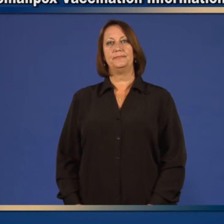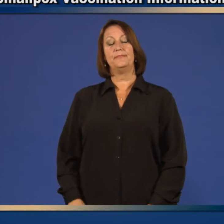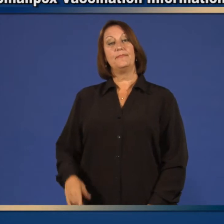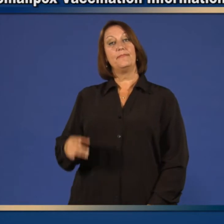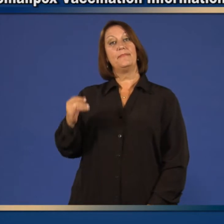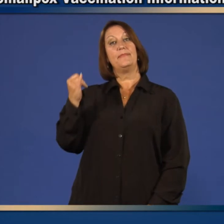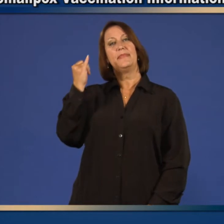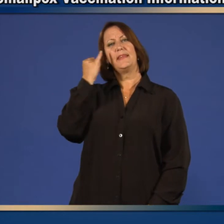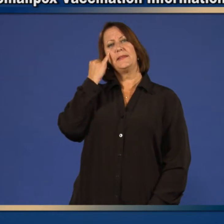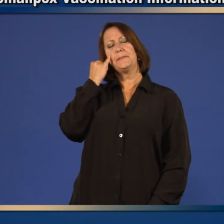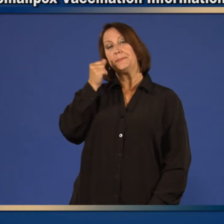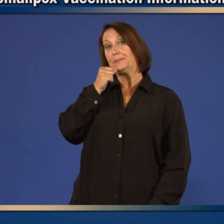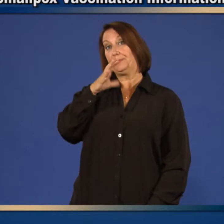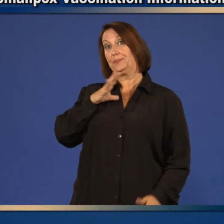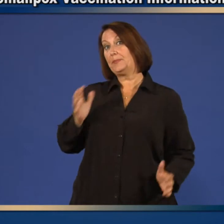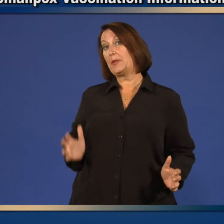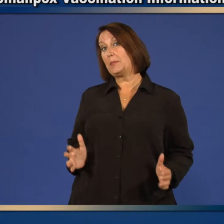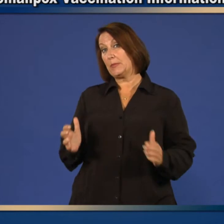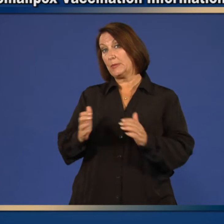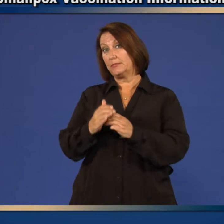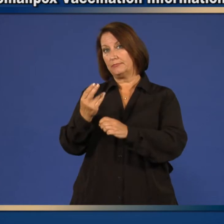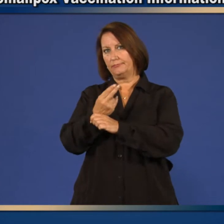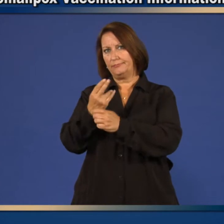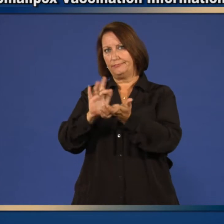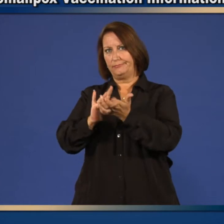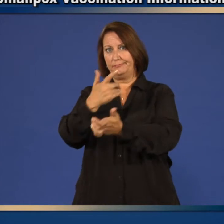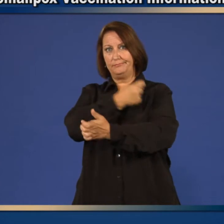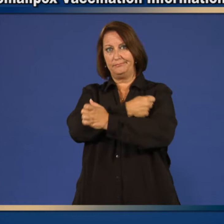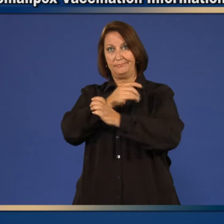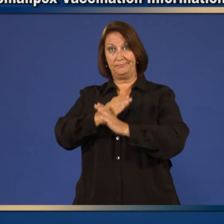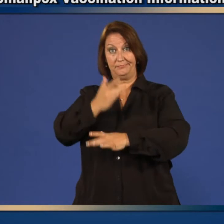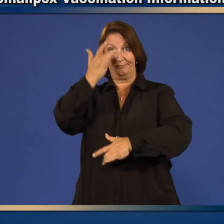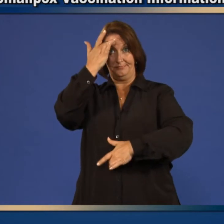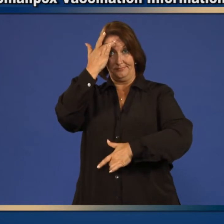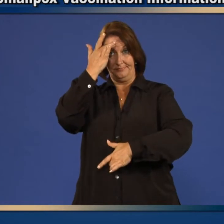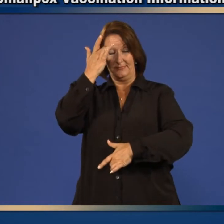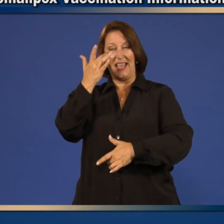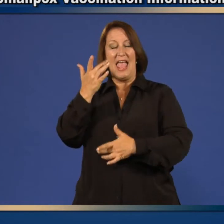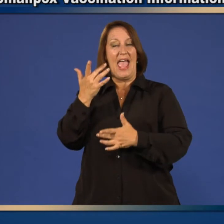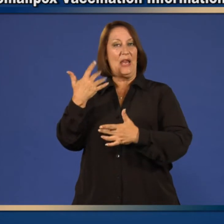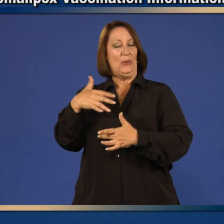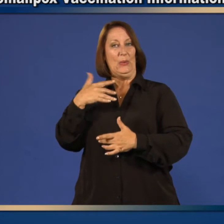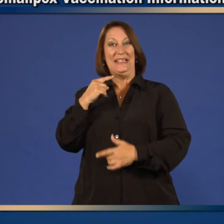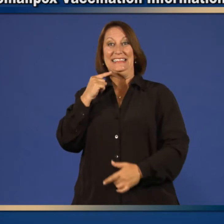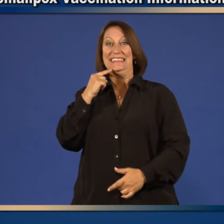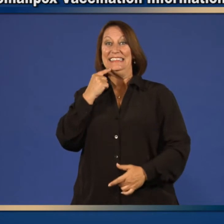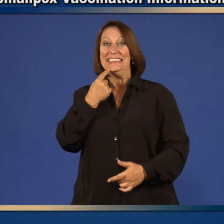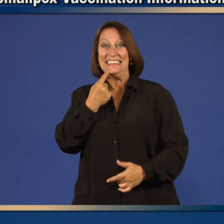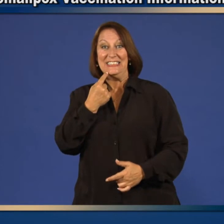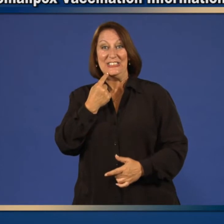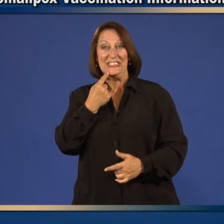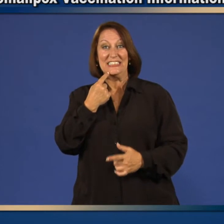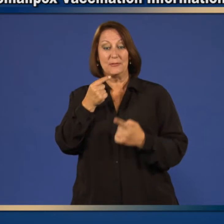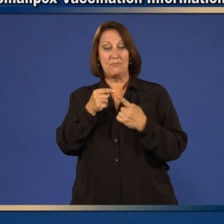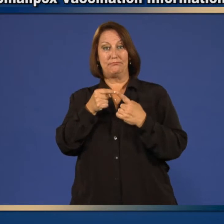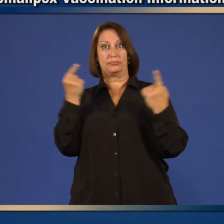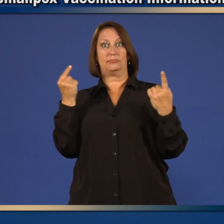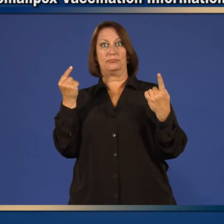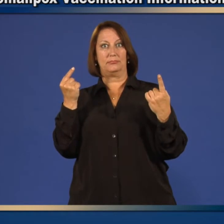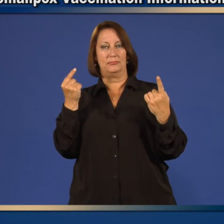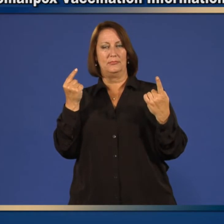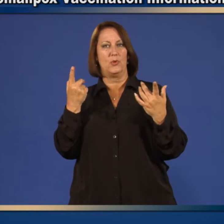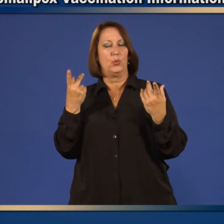If a pregnant woman who has received smallpox vaccine develops a serious reaction, what should she do?